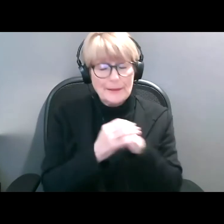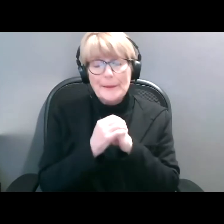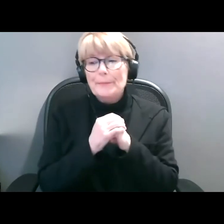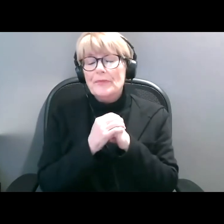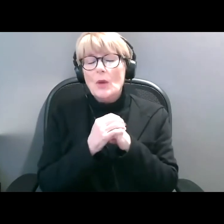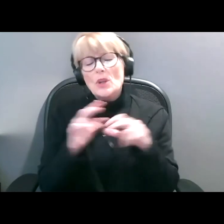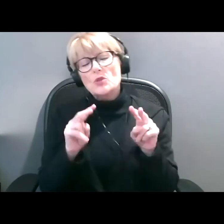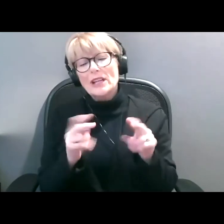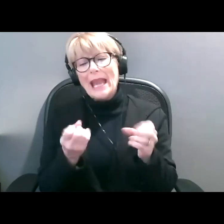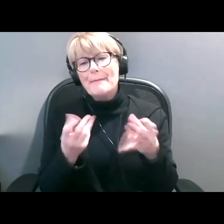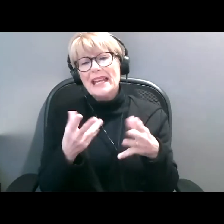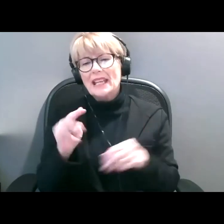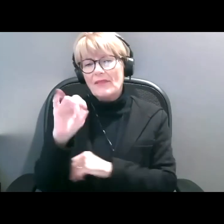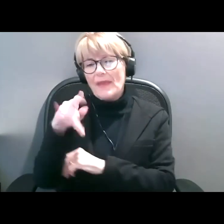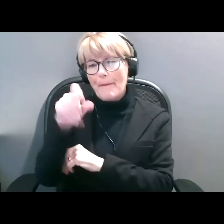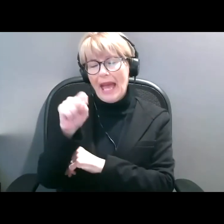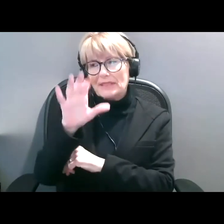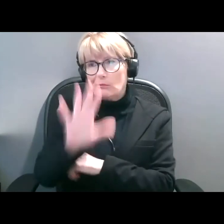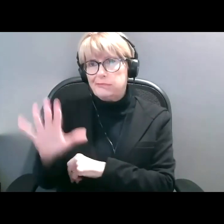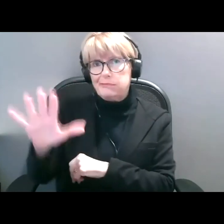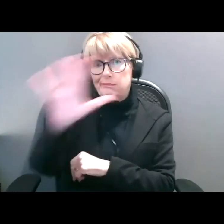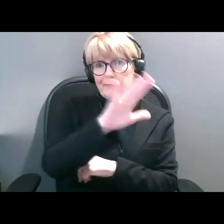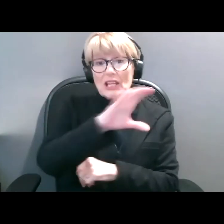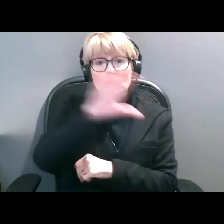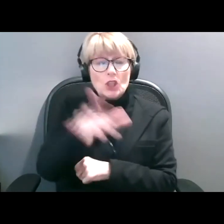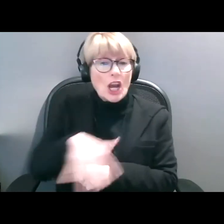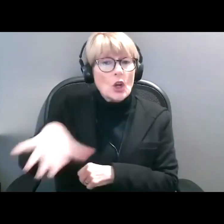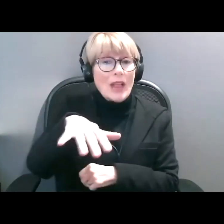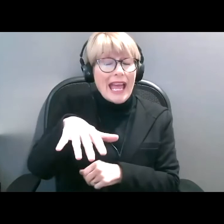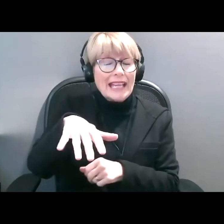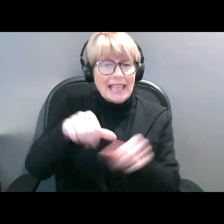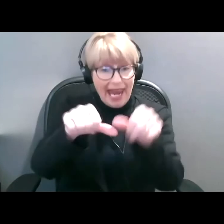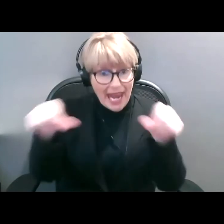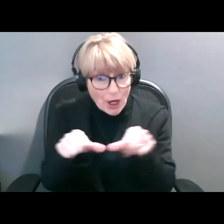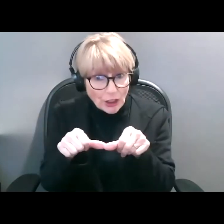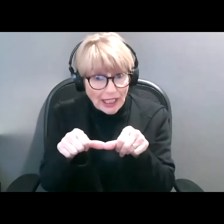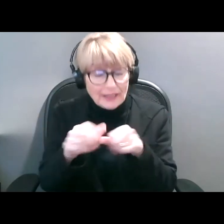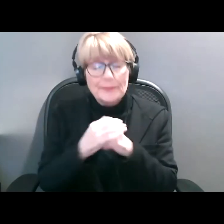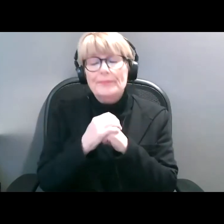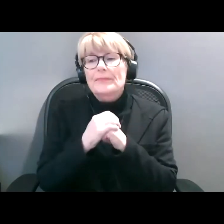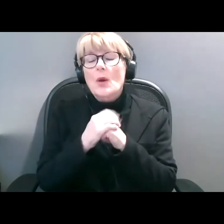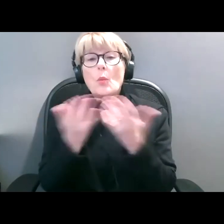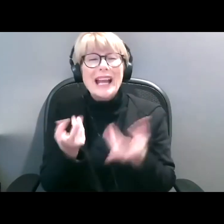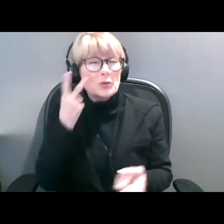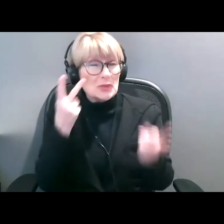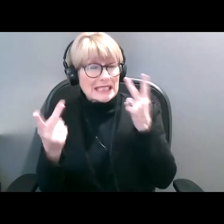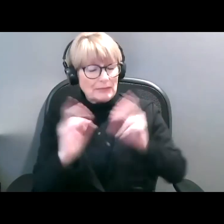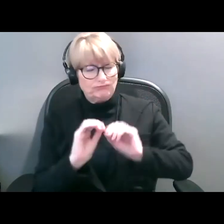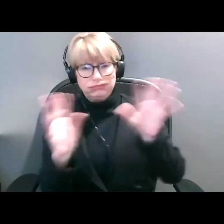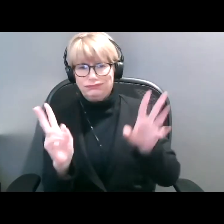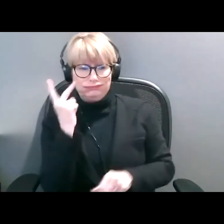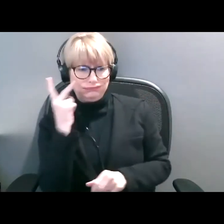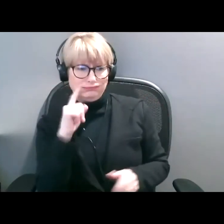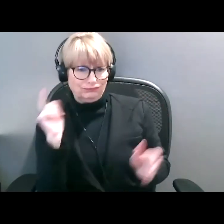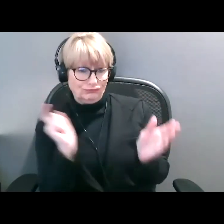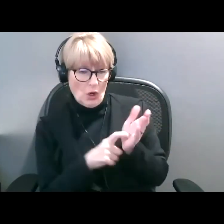of the maps, especially of the Chicagoland area, one of the things that you see is that maps